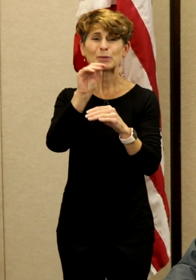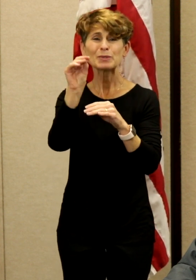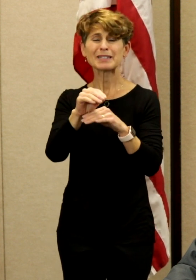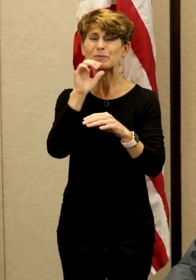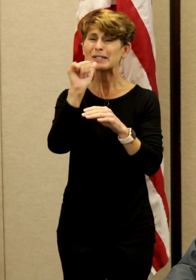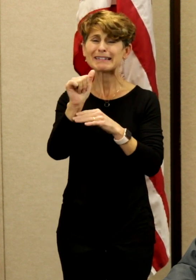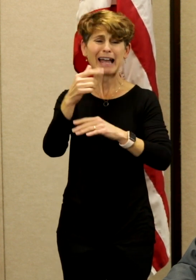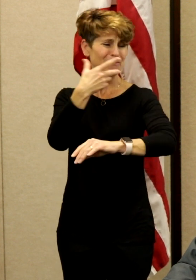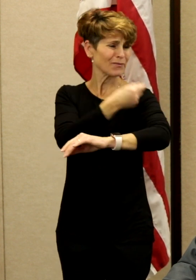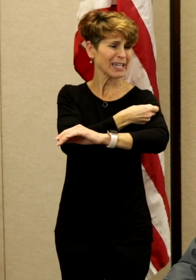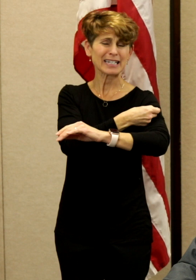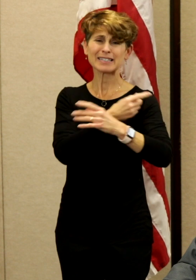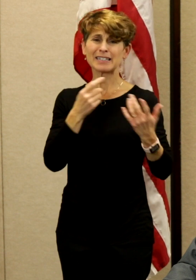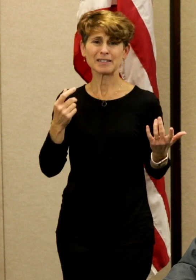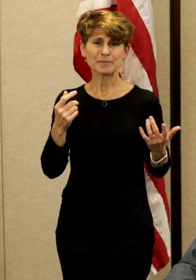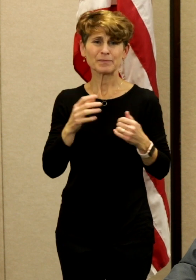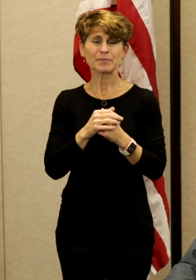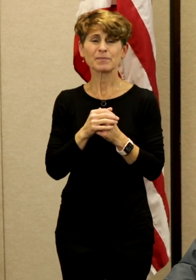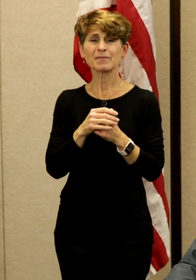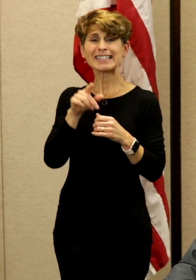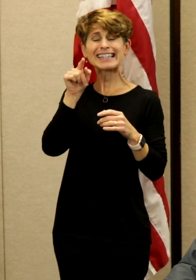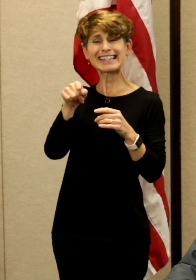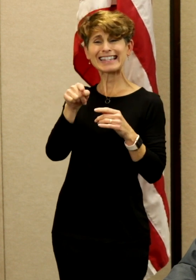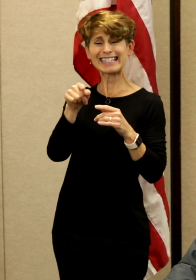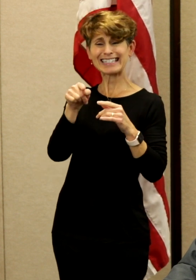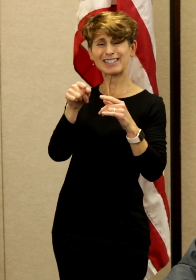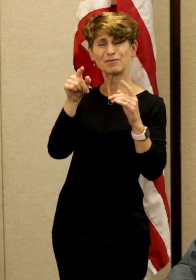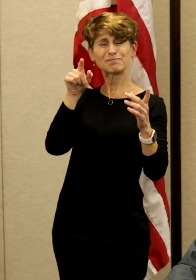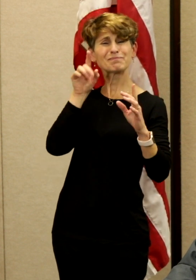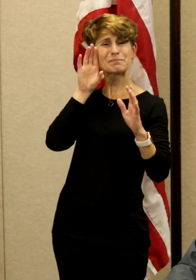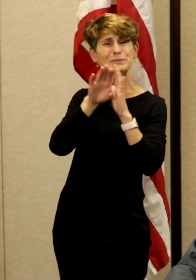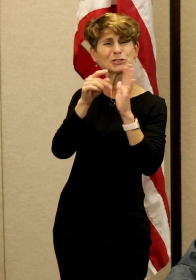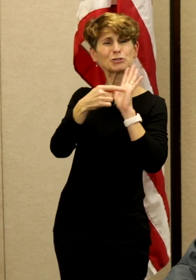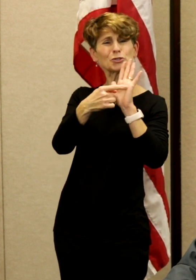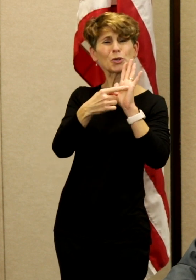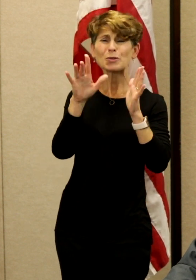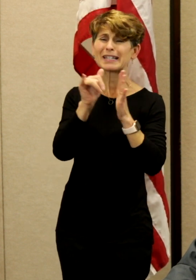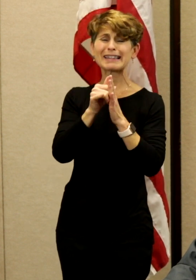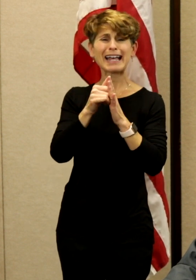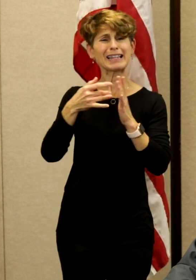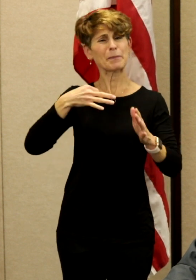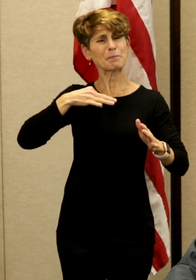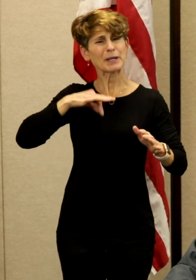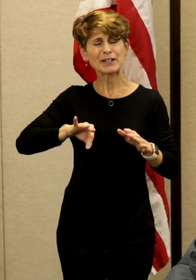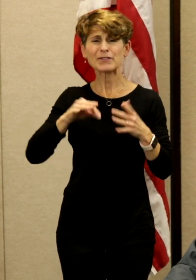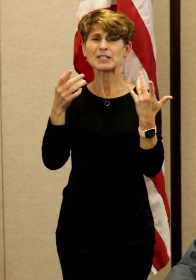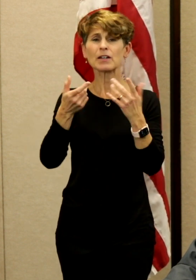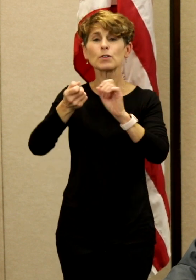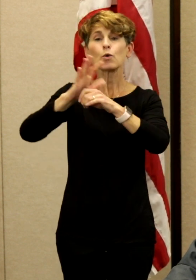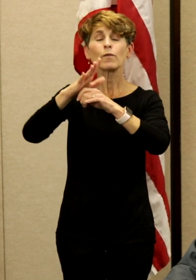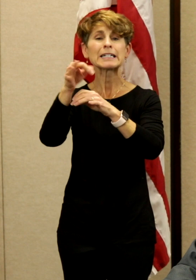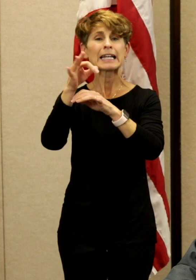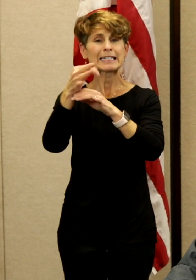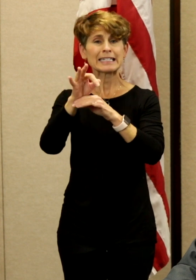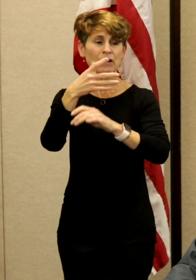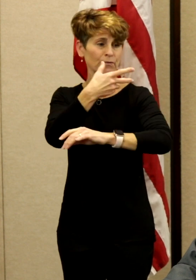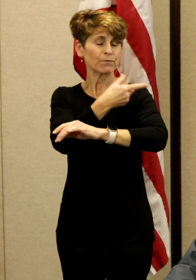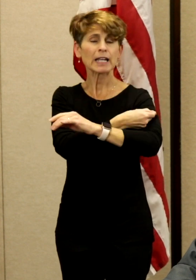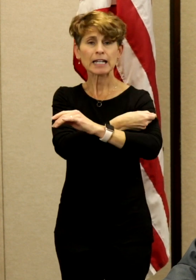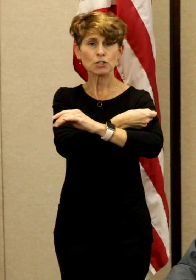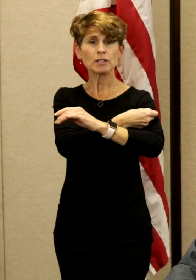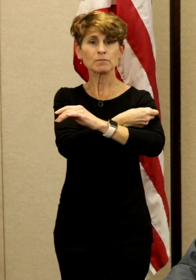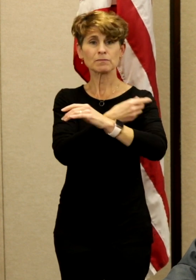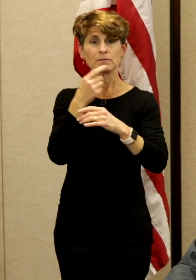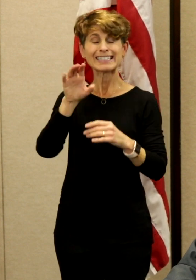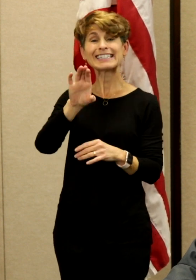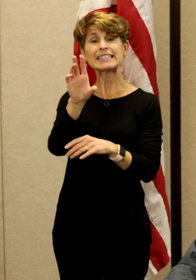vaccinated. This brief snapshot of our current situation illustrates the benefits of the COVID-19 vaccine.